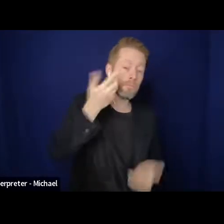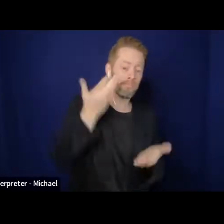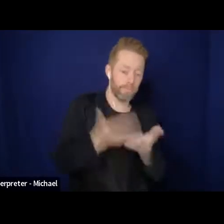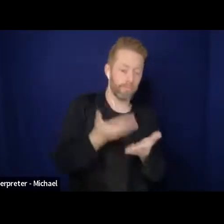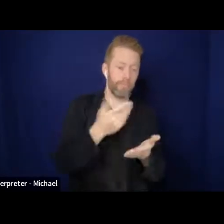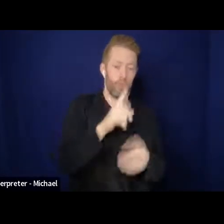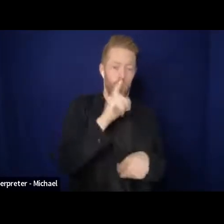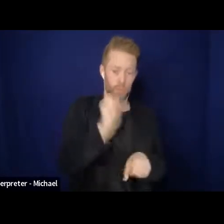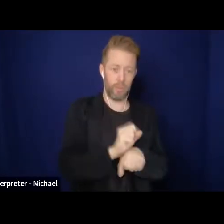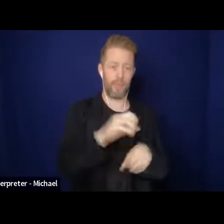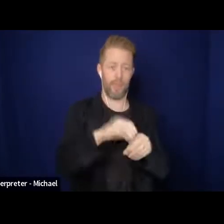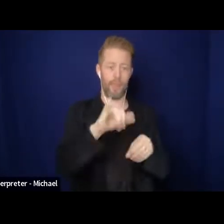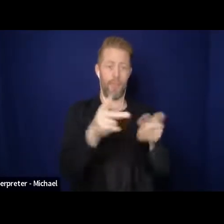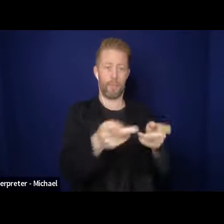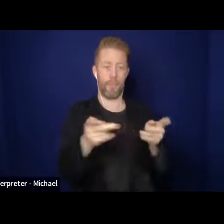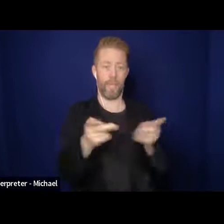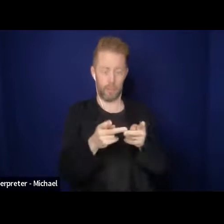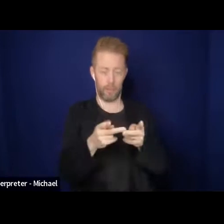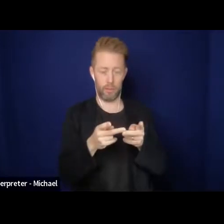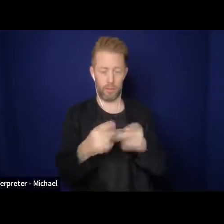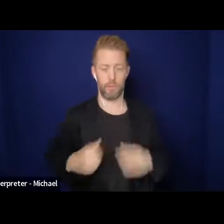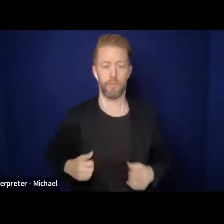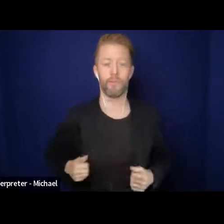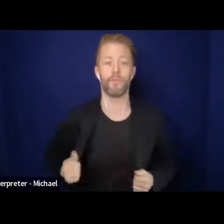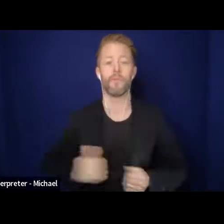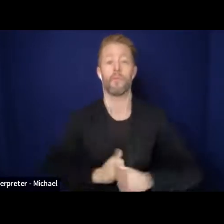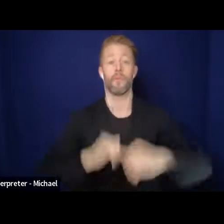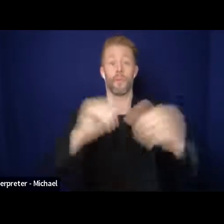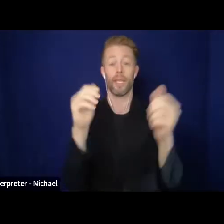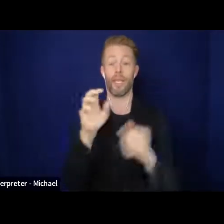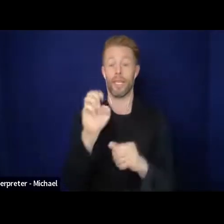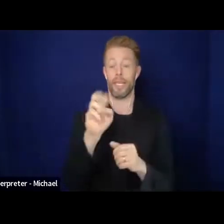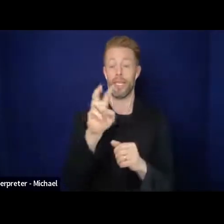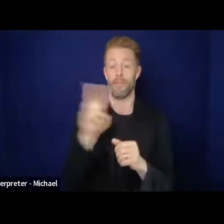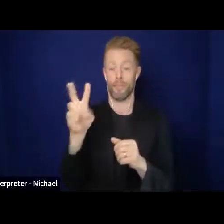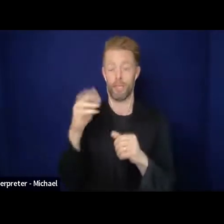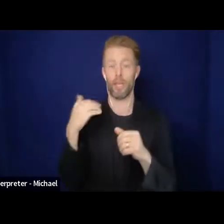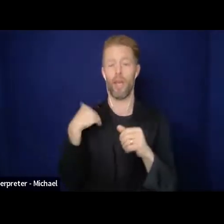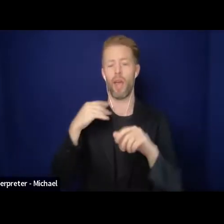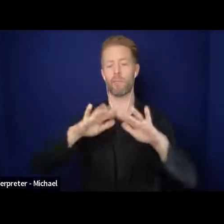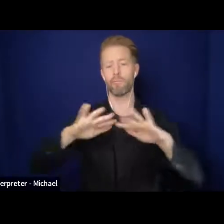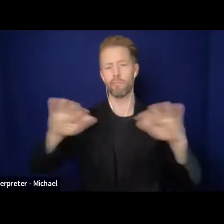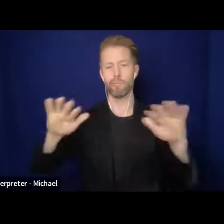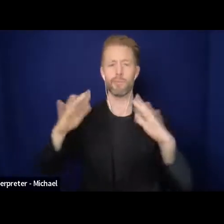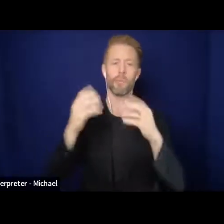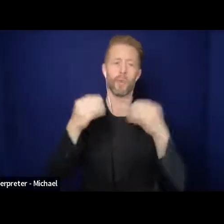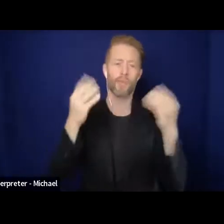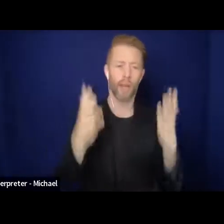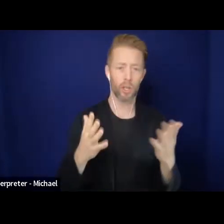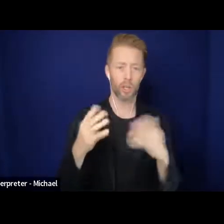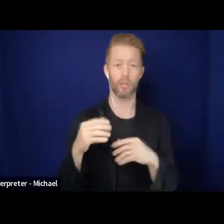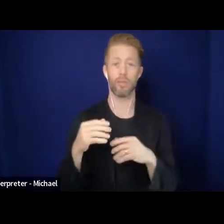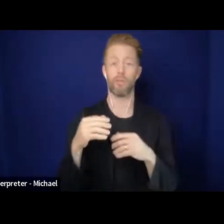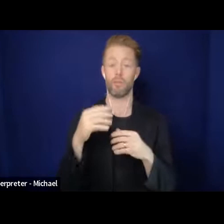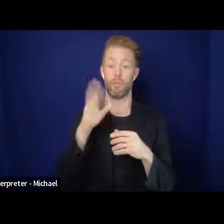Different providers and different software systems use EVV that has a range of functionalities, as each